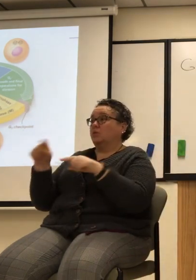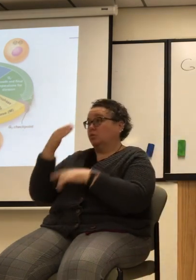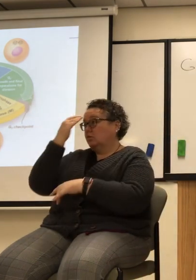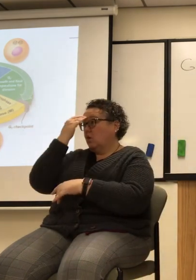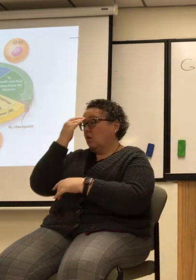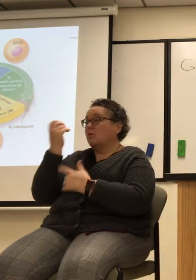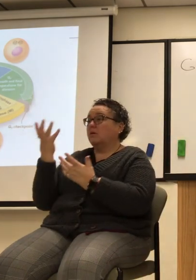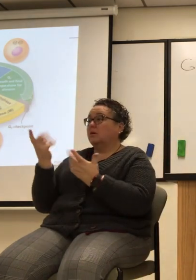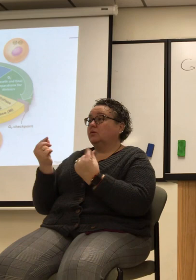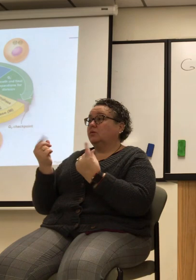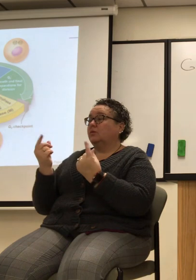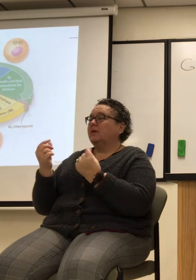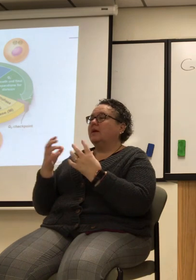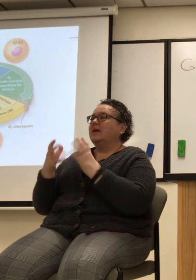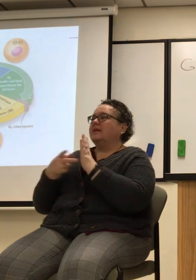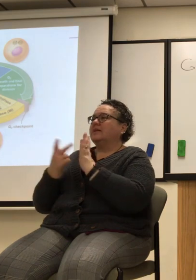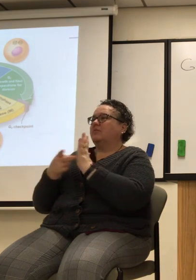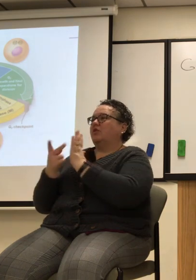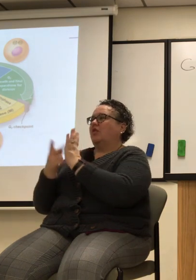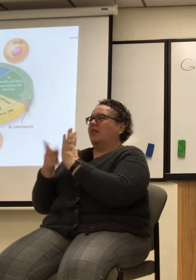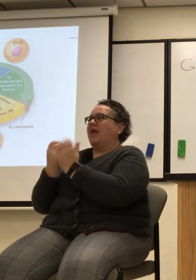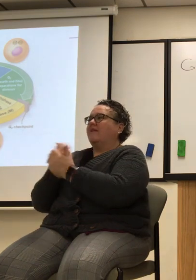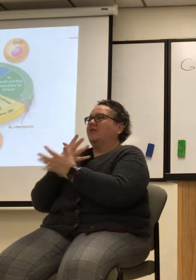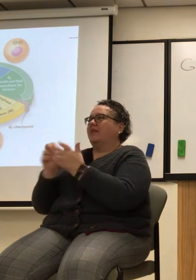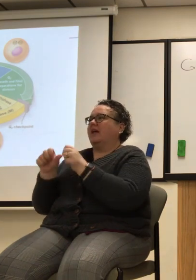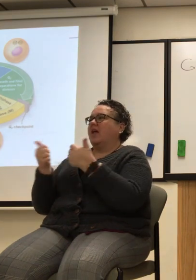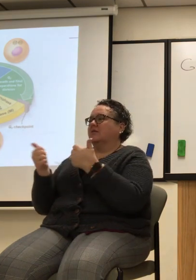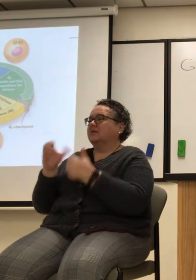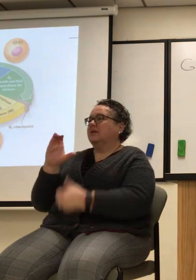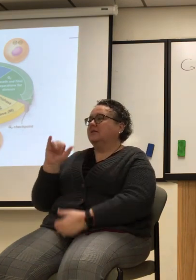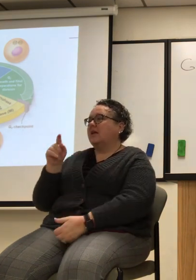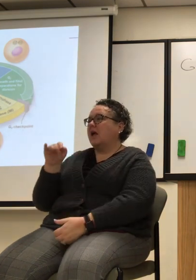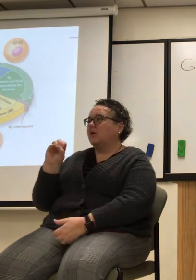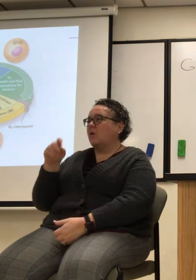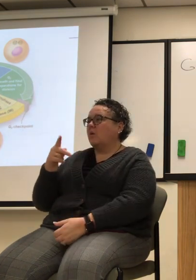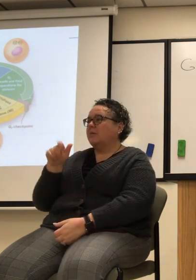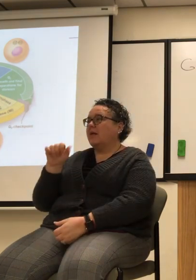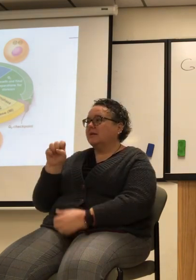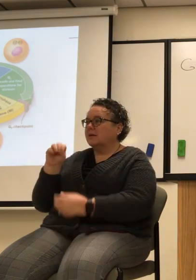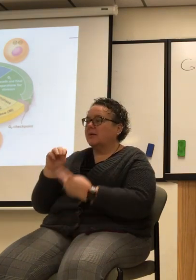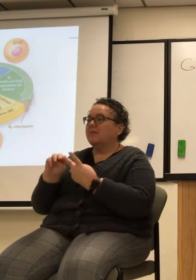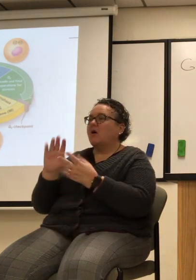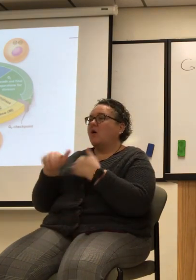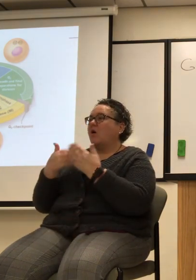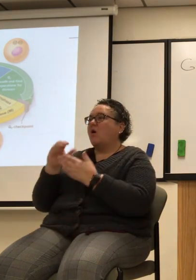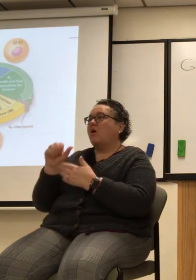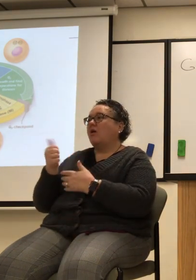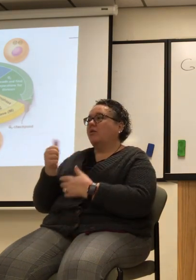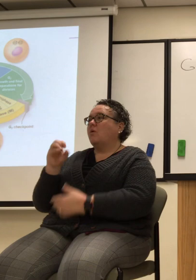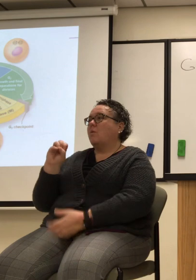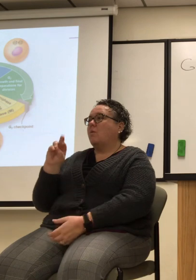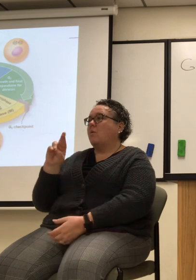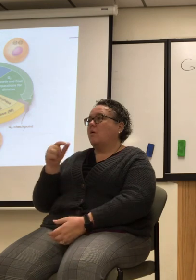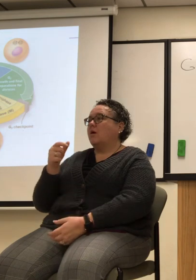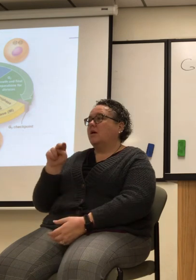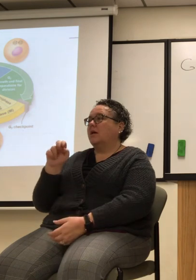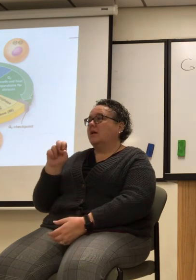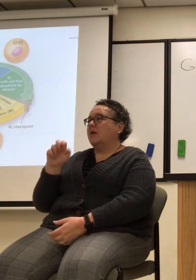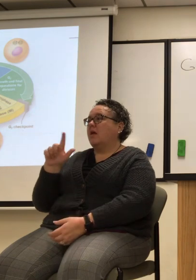just doubling everything else. All the organelles and the cytoplasm, that all doubles and replicates, because that'll be divided equally too.